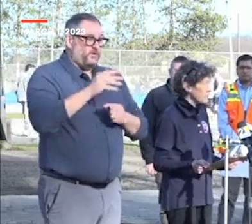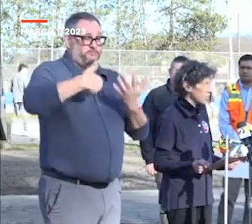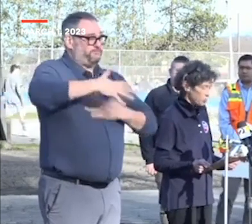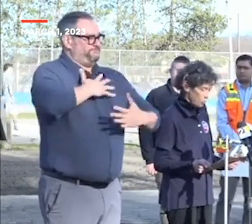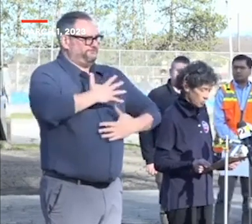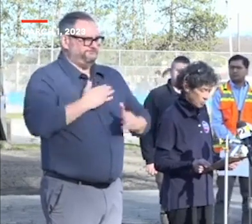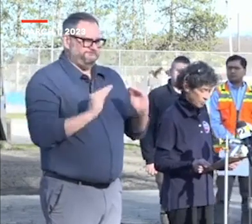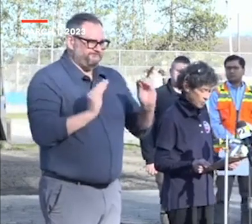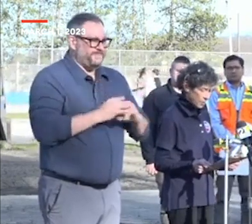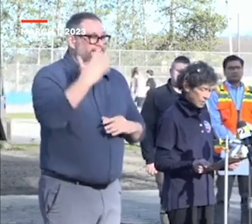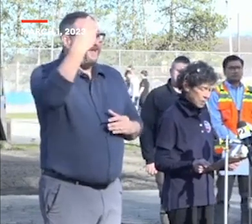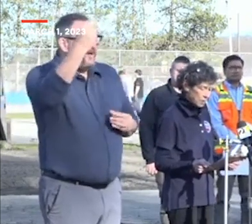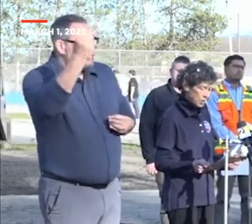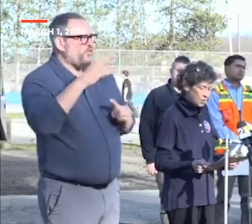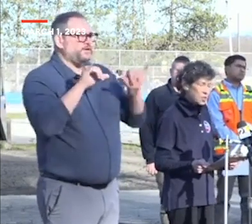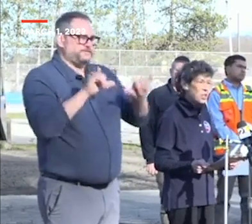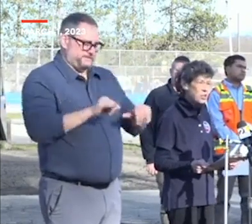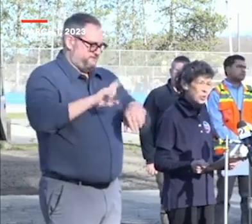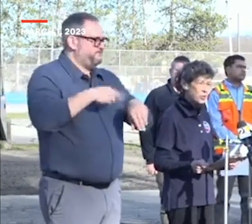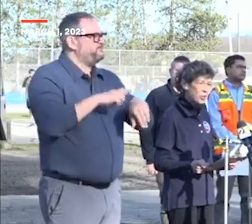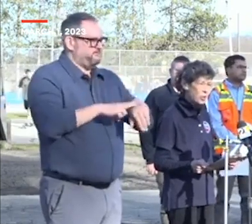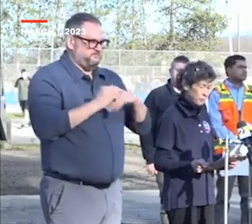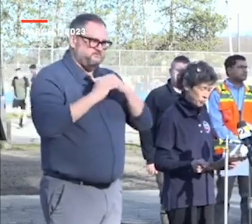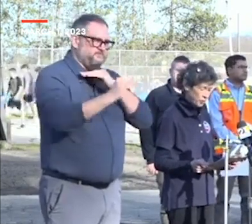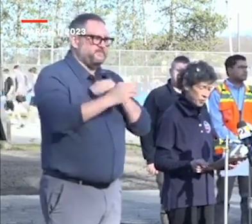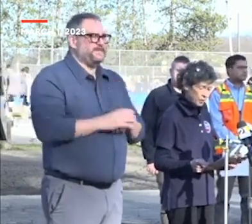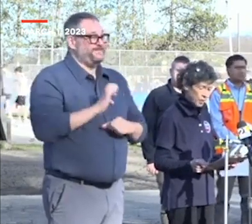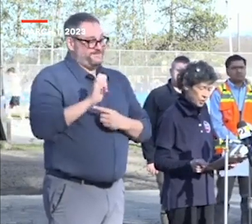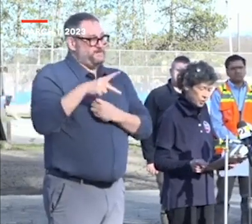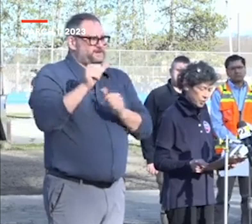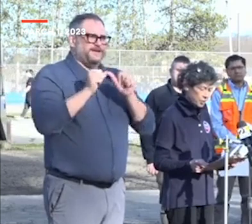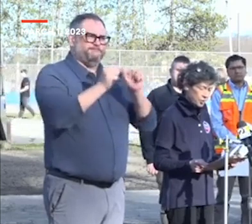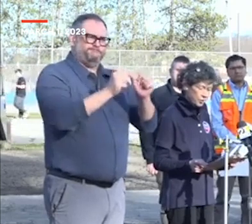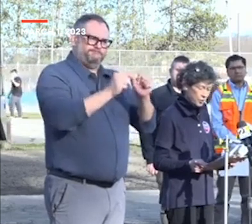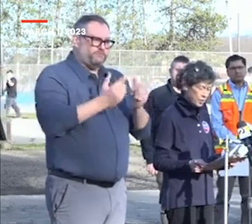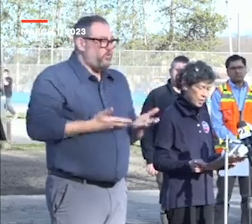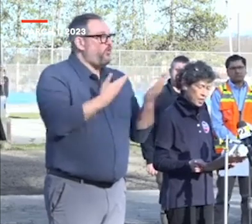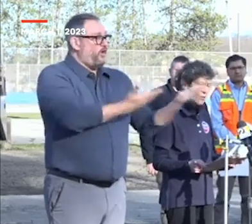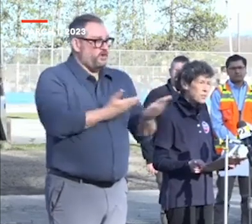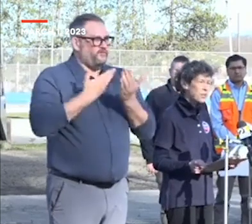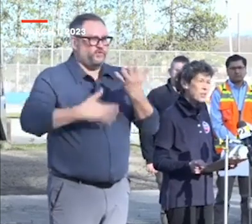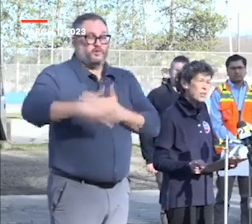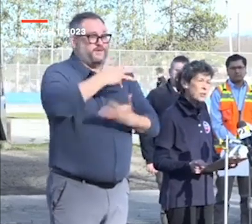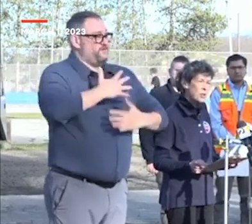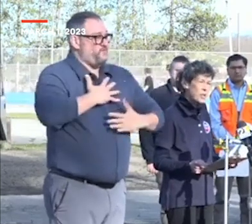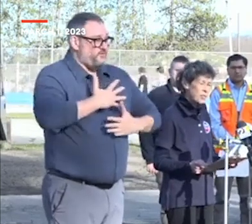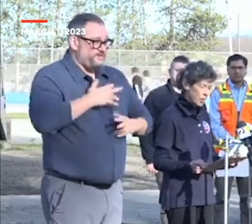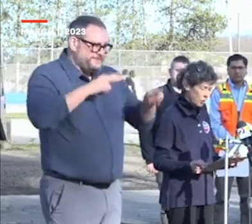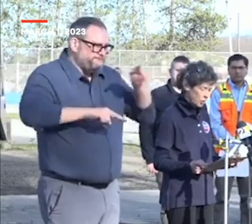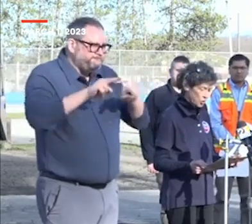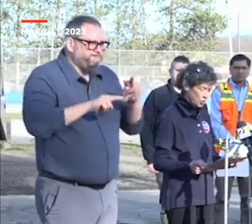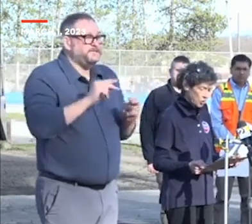quality remains normal. EPA is continuing to offer the air screening service to any resident within